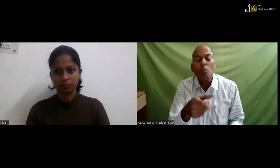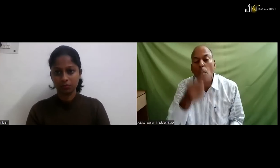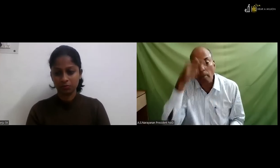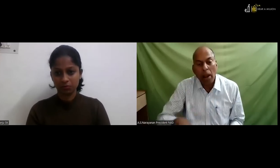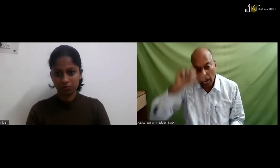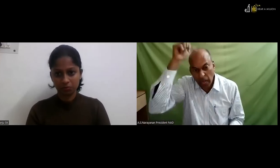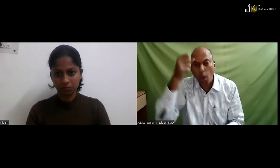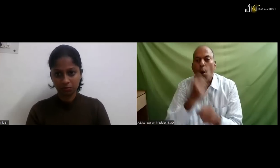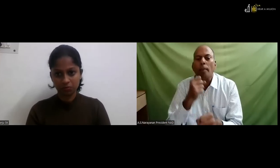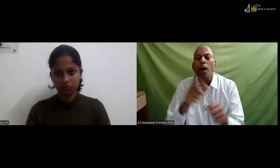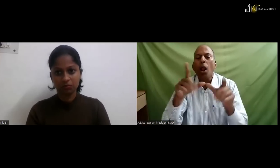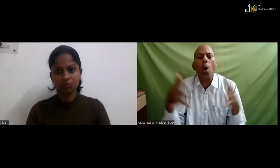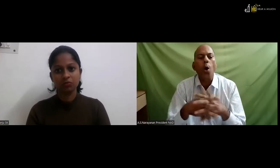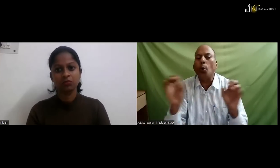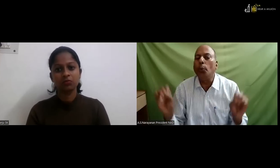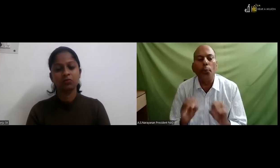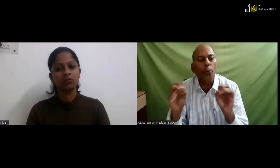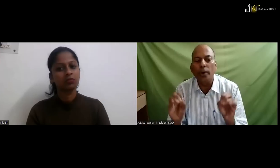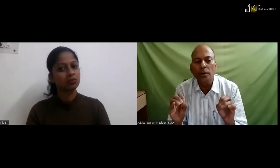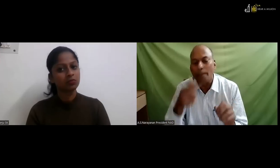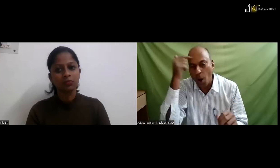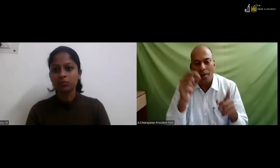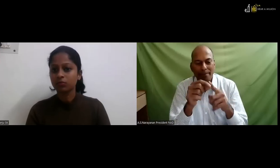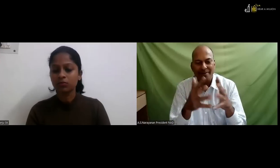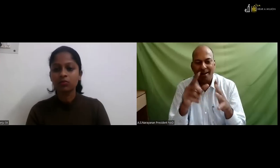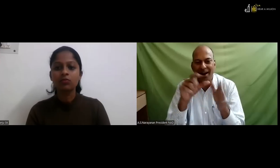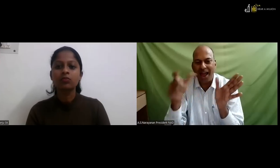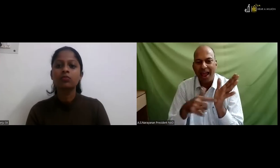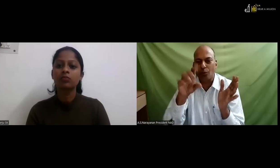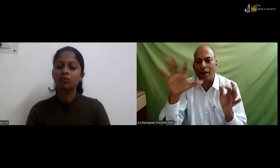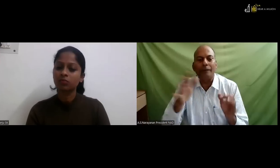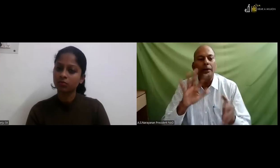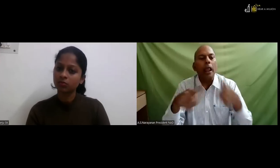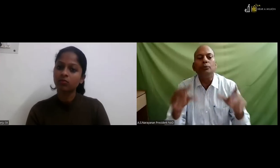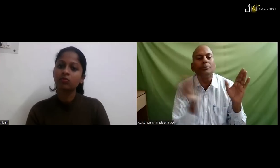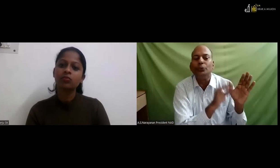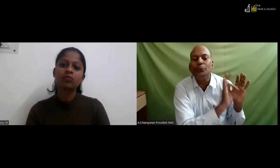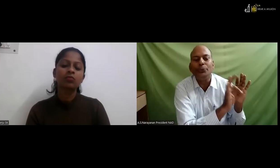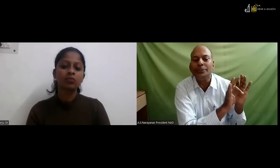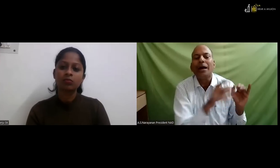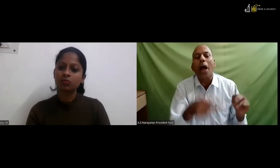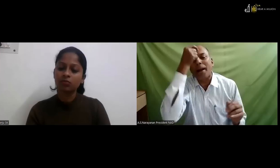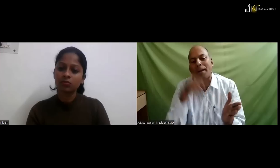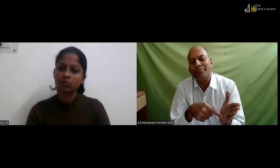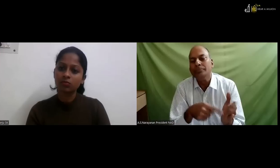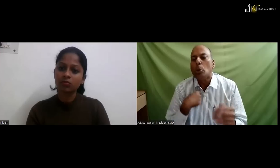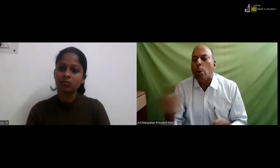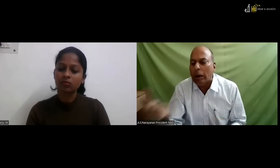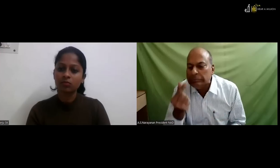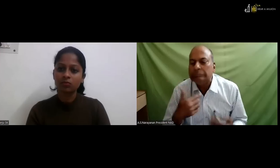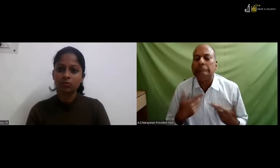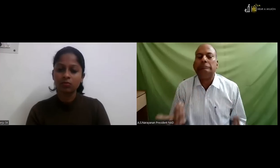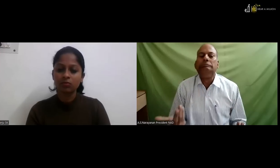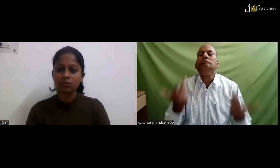can say that who all people are there who are using sign language. But in 1995,